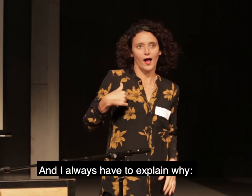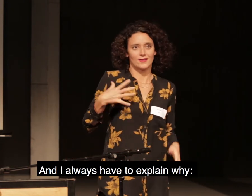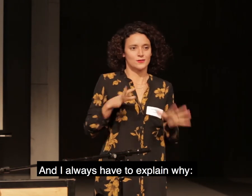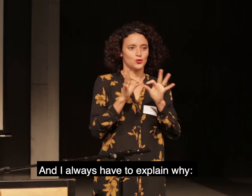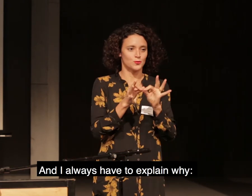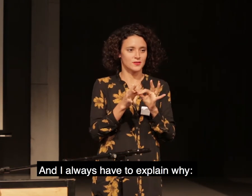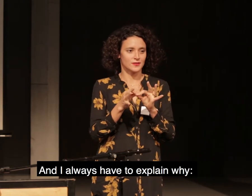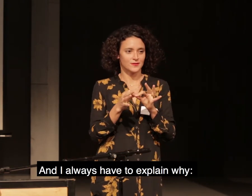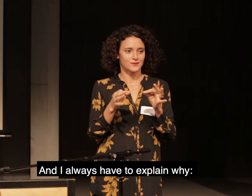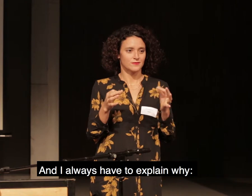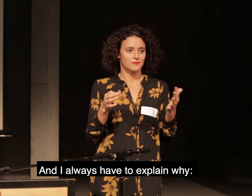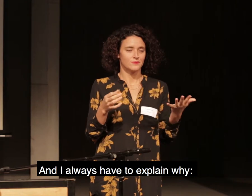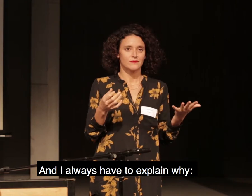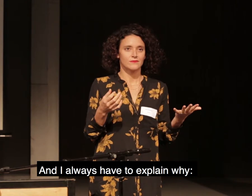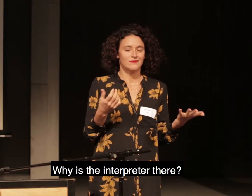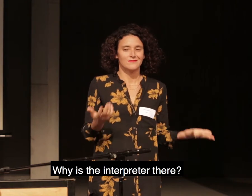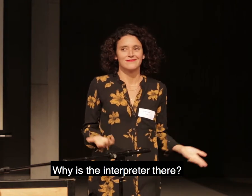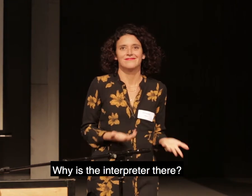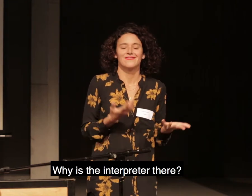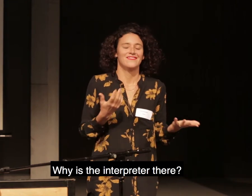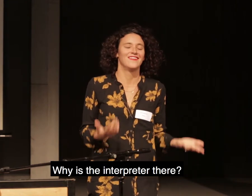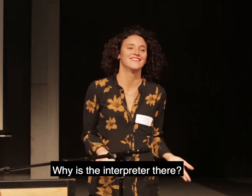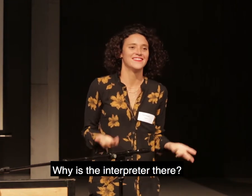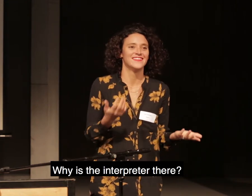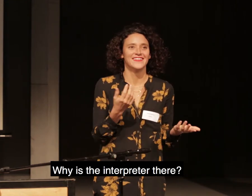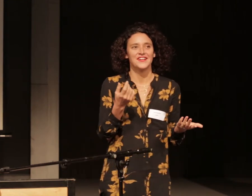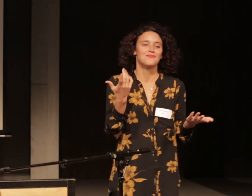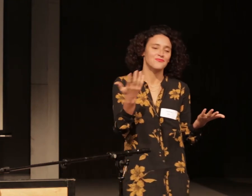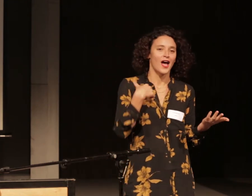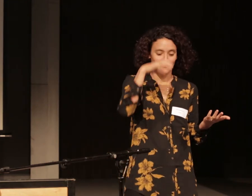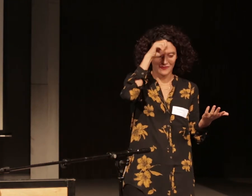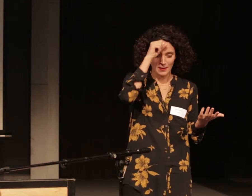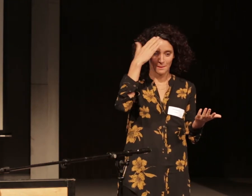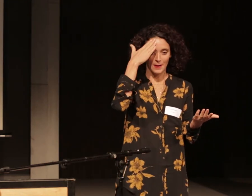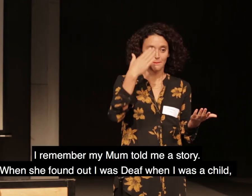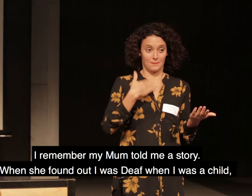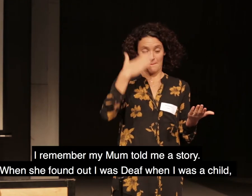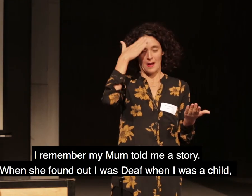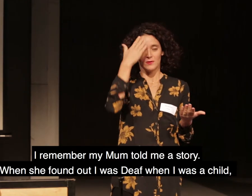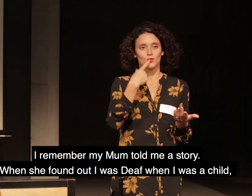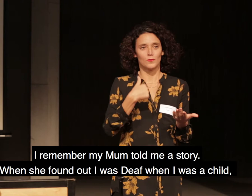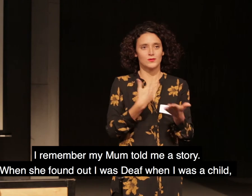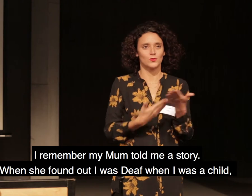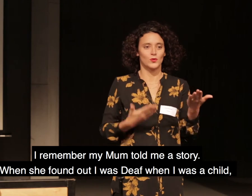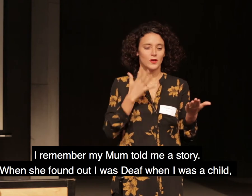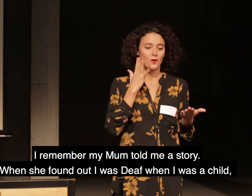I always have to explain why. Why is the interpreter there? I remember my mum told me a